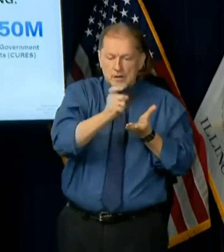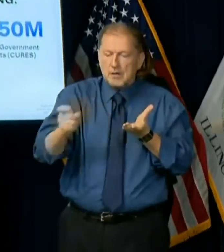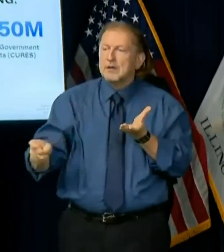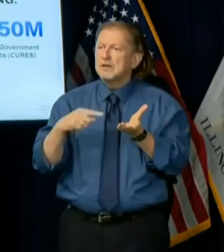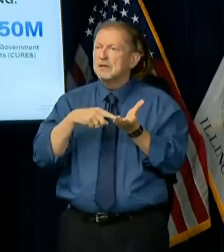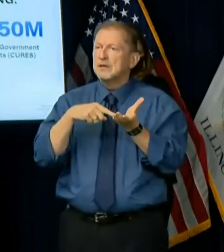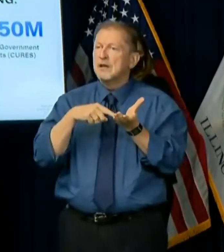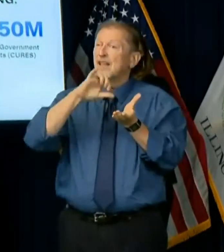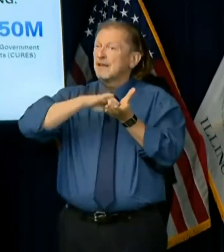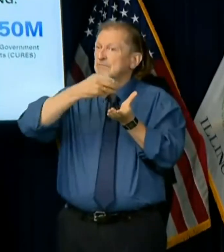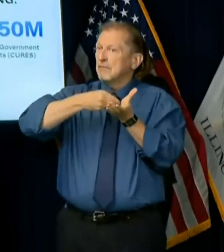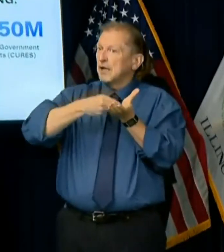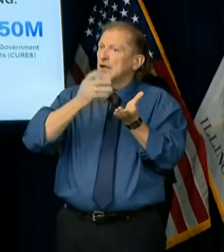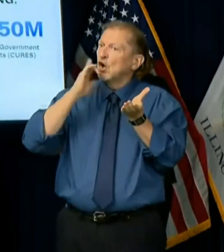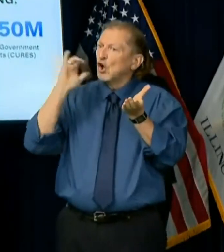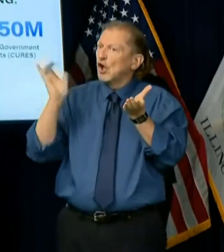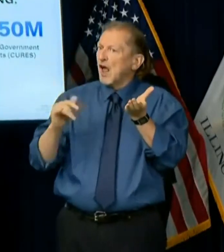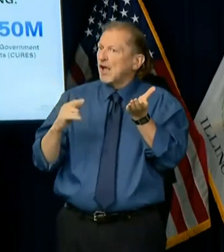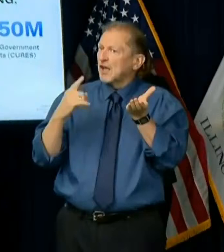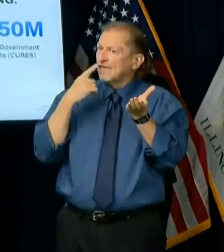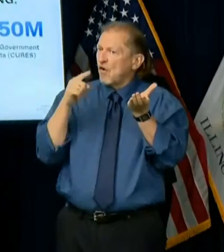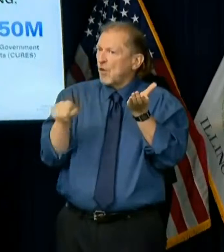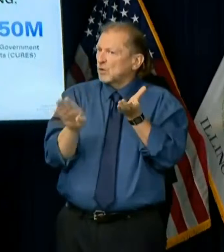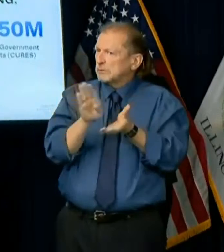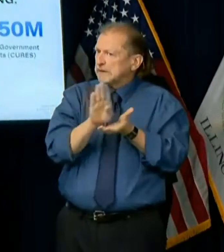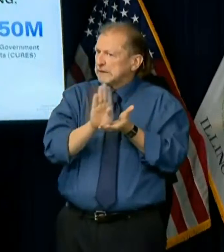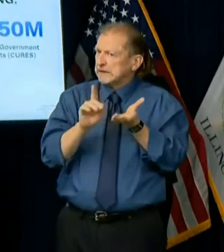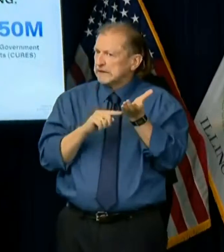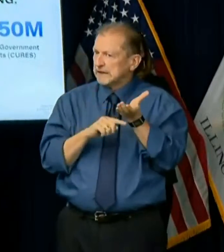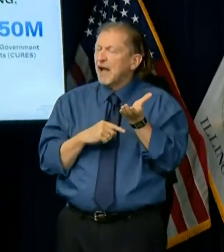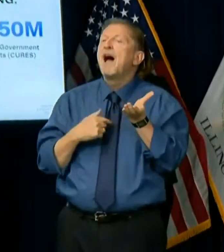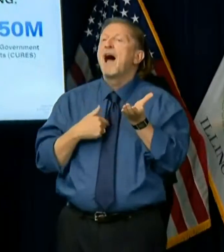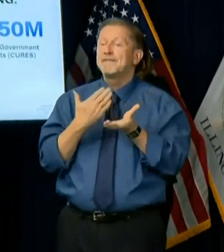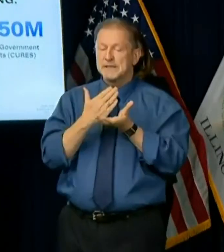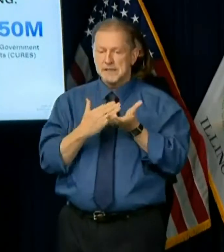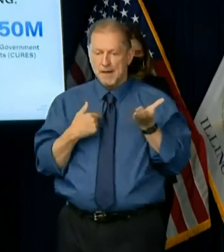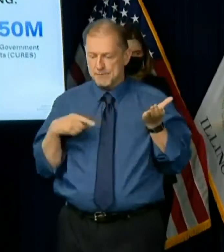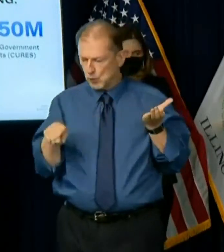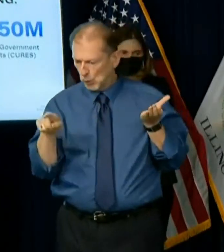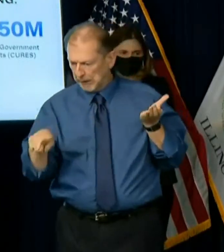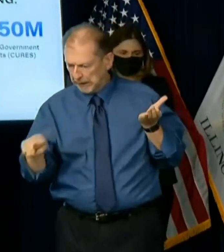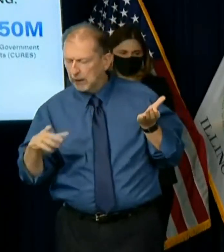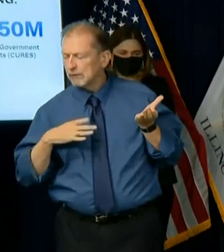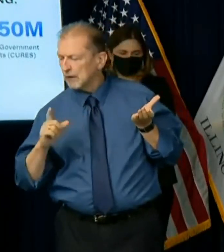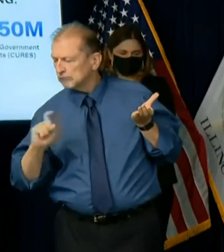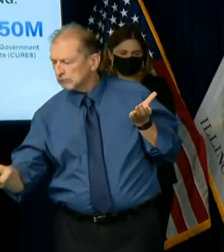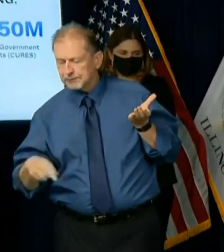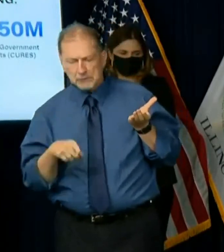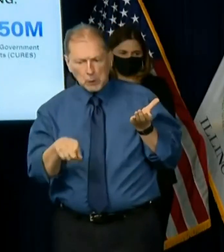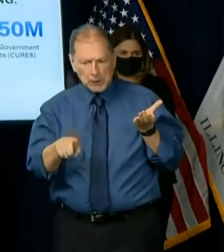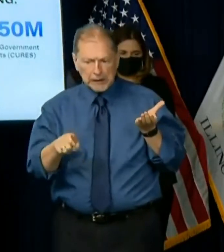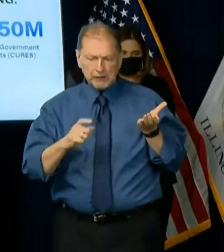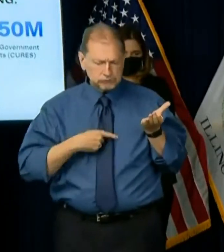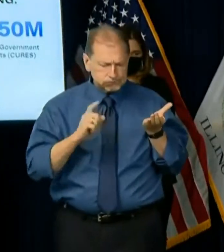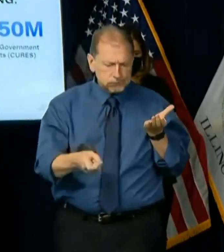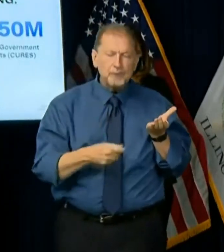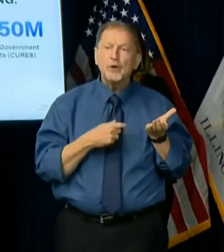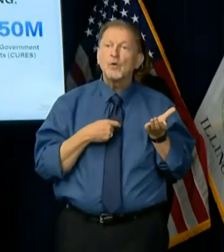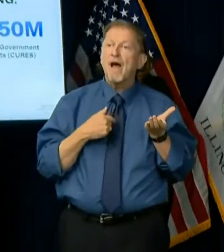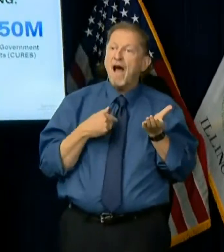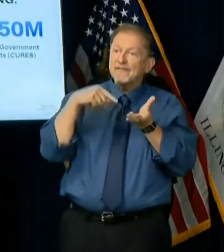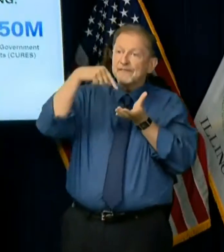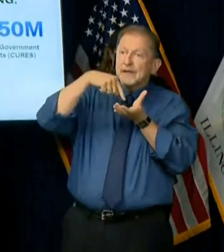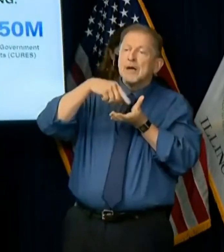like? Well, in addition to direct community assistance programs, we've offered $270